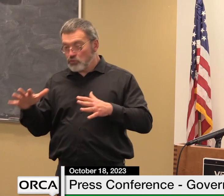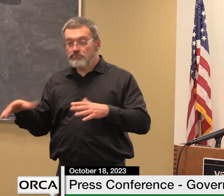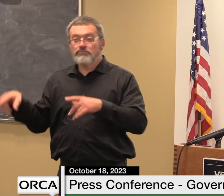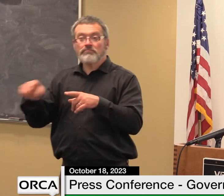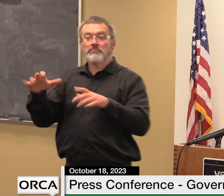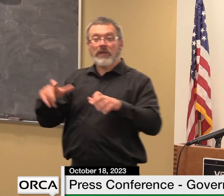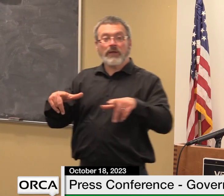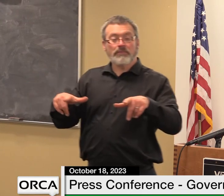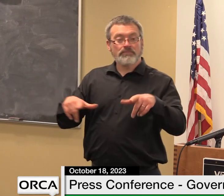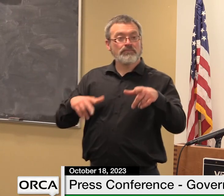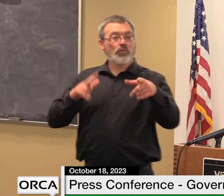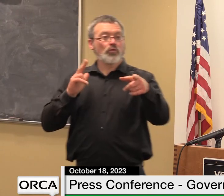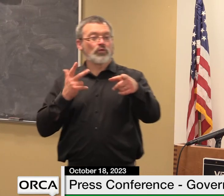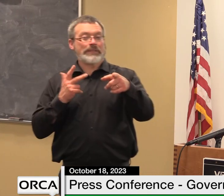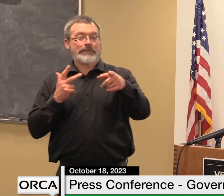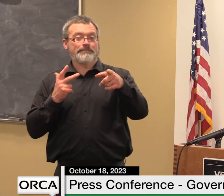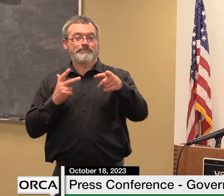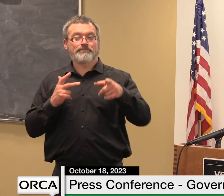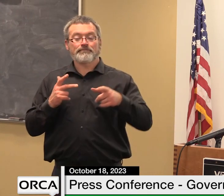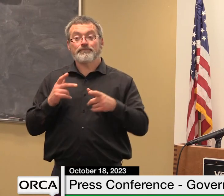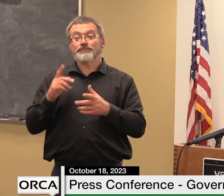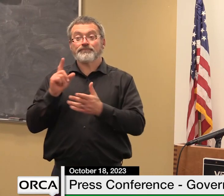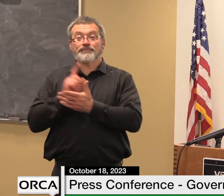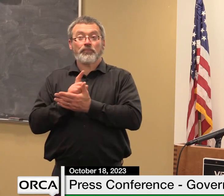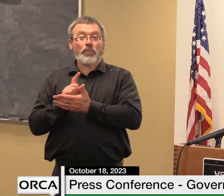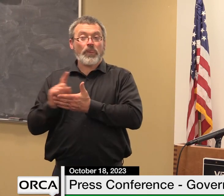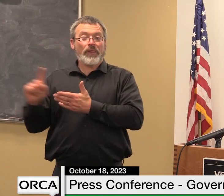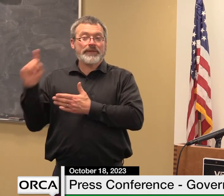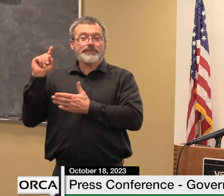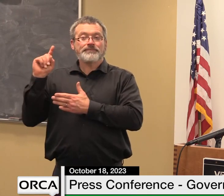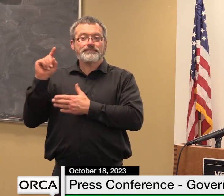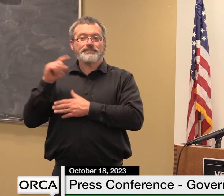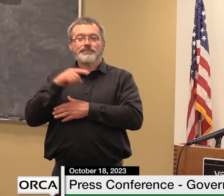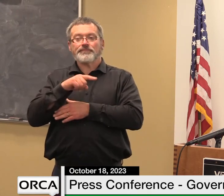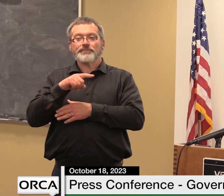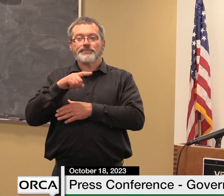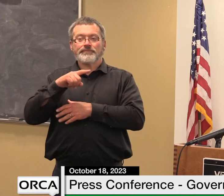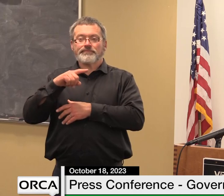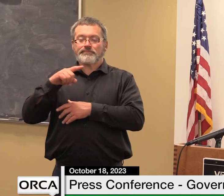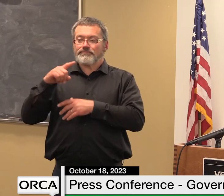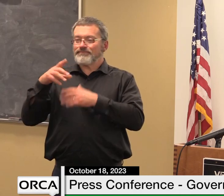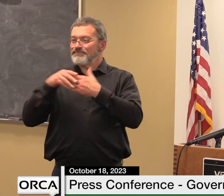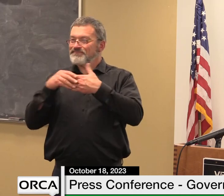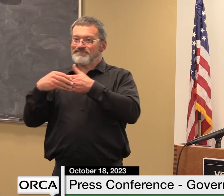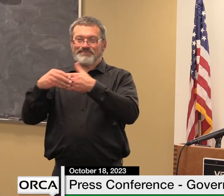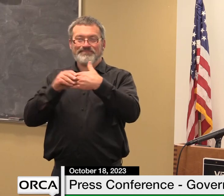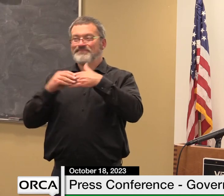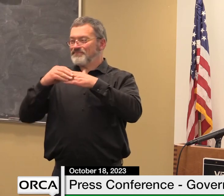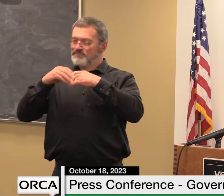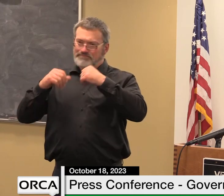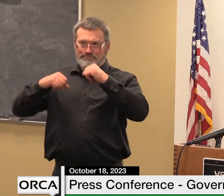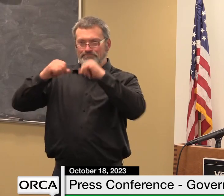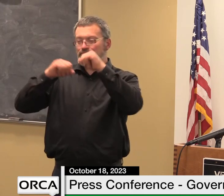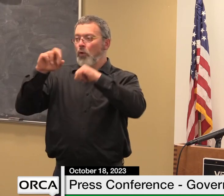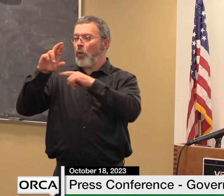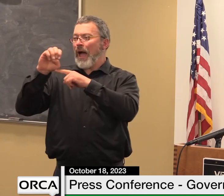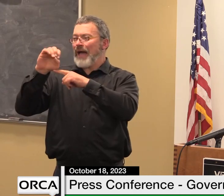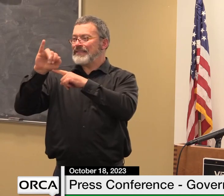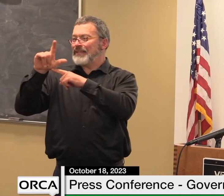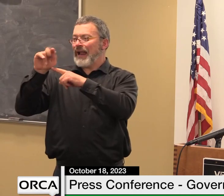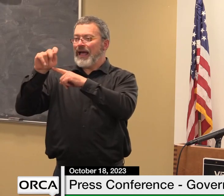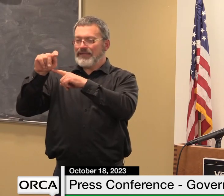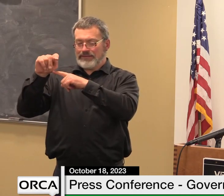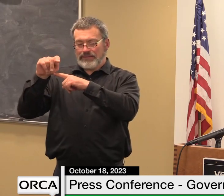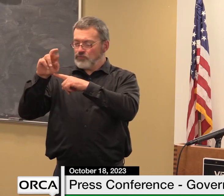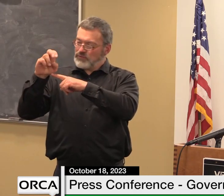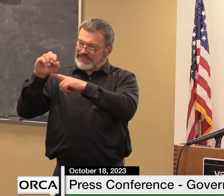Governor, last week you talked a lot about resiliency. Maybe that was 2 weeks ago, I'm not sure. But do you have any, we've